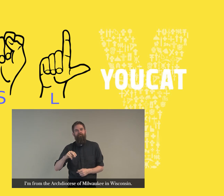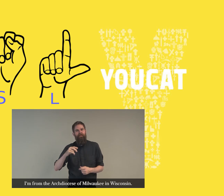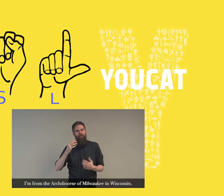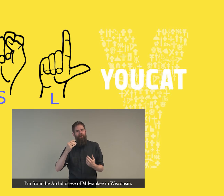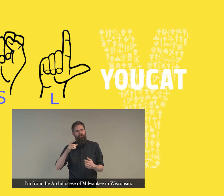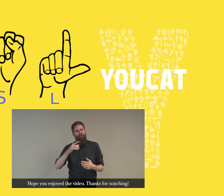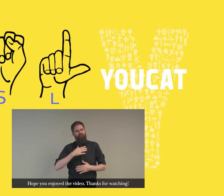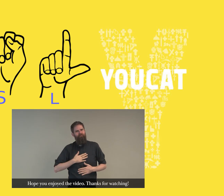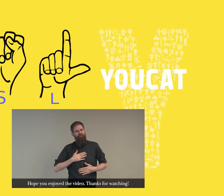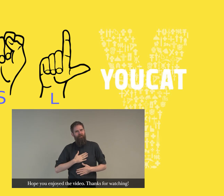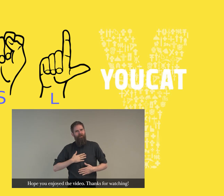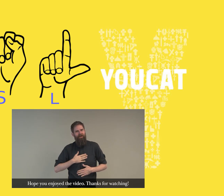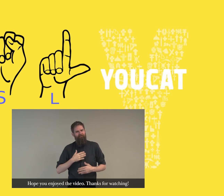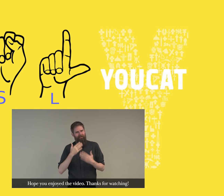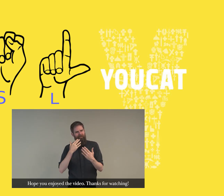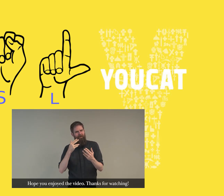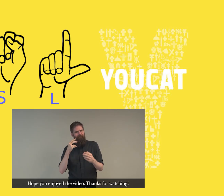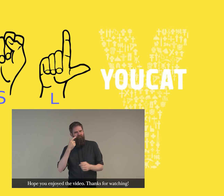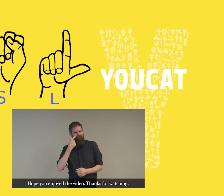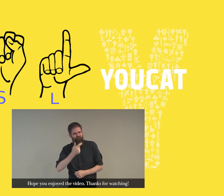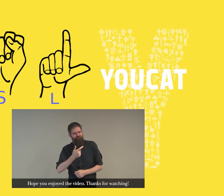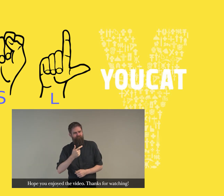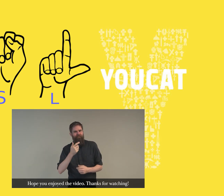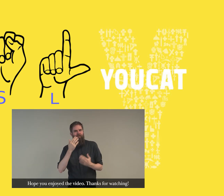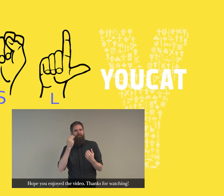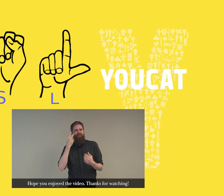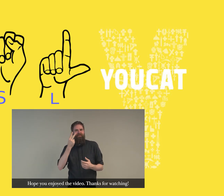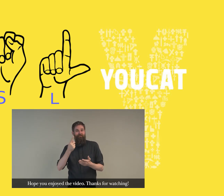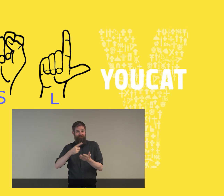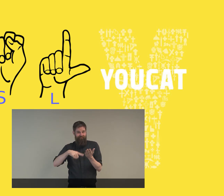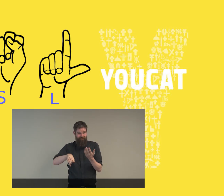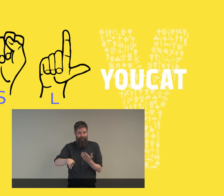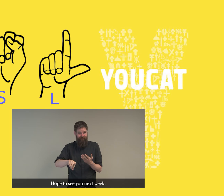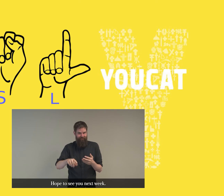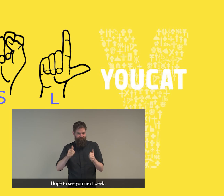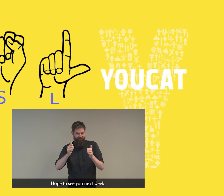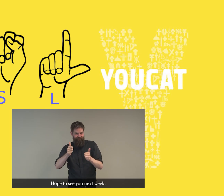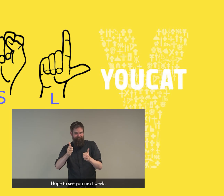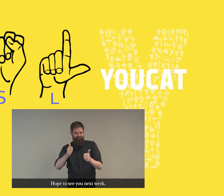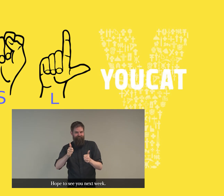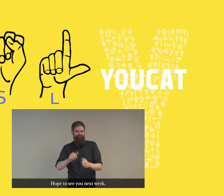Hope you enjoyed the video. Thanks for watching. Hope to see you next week.